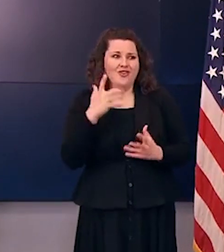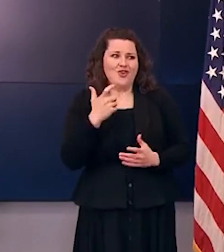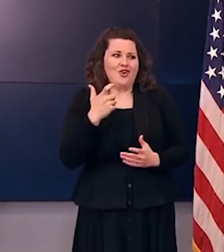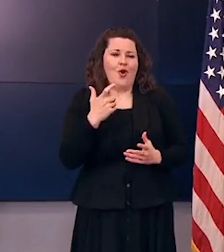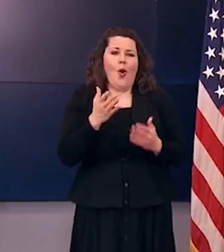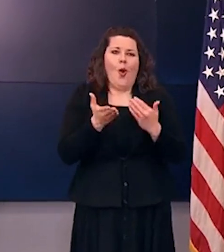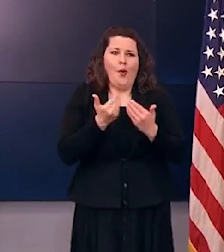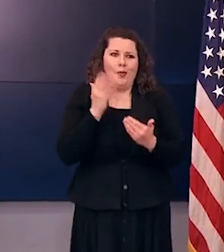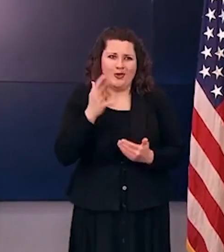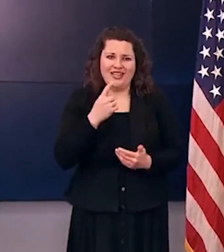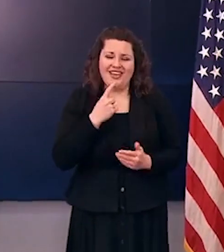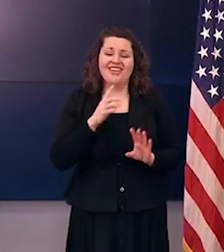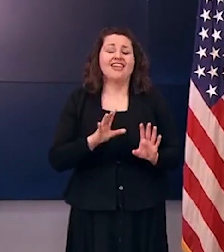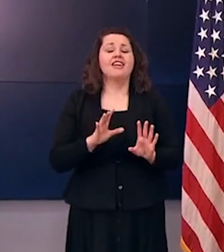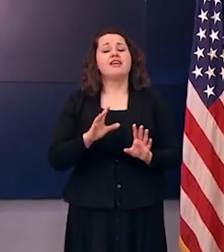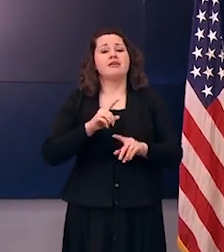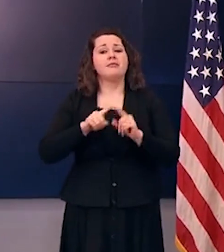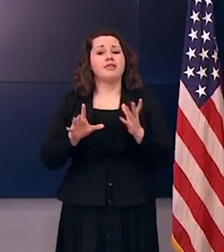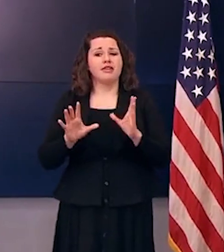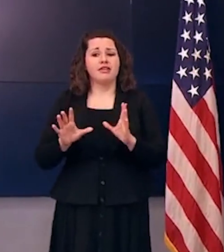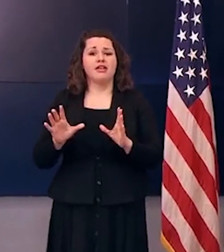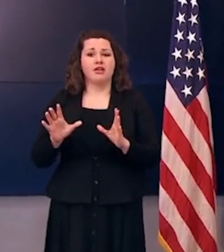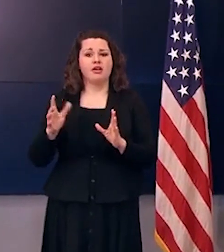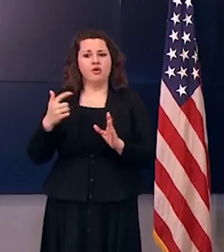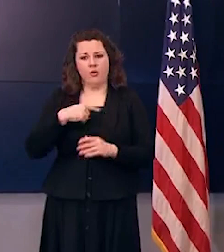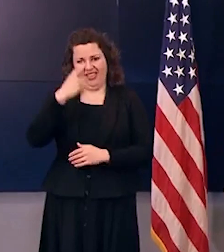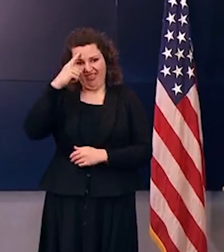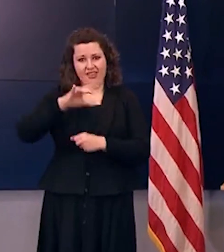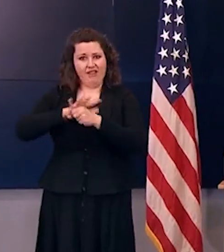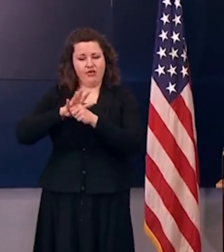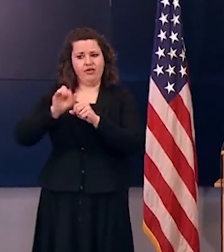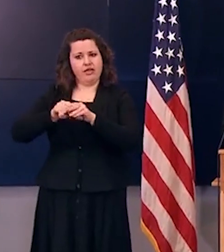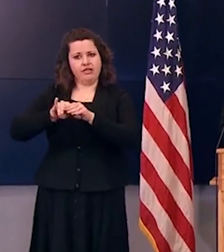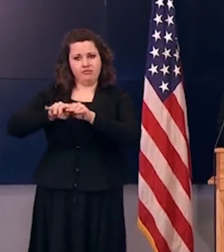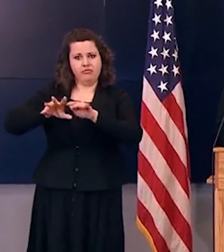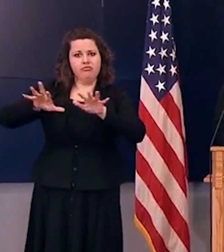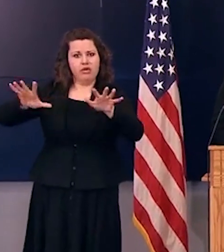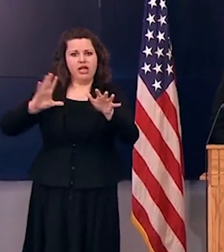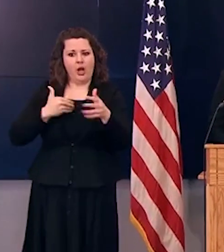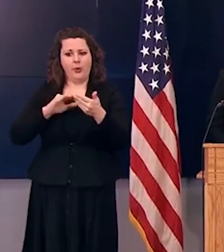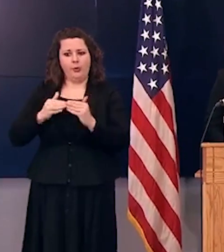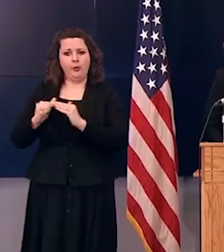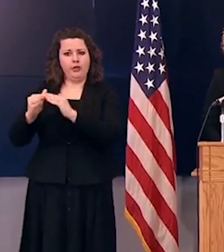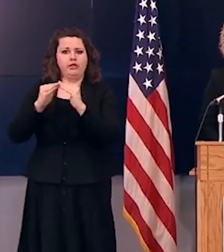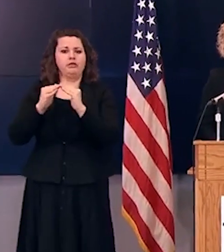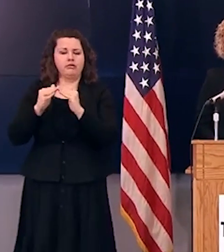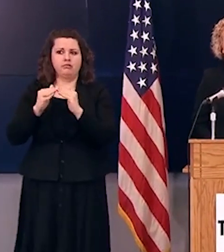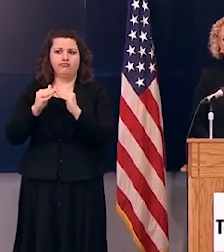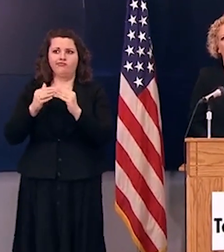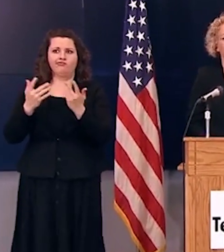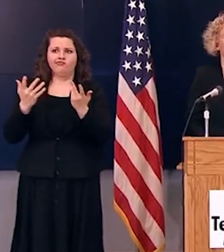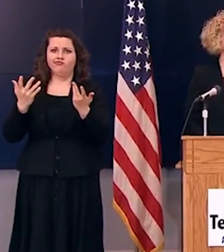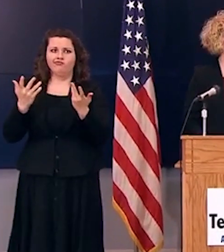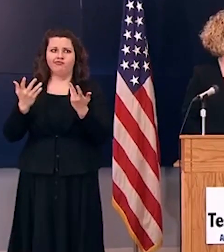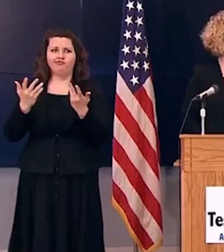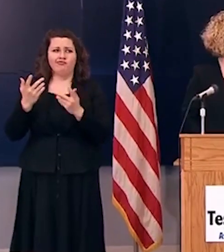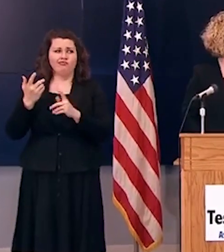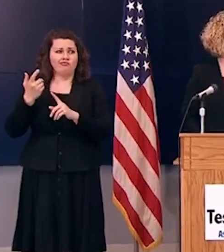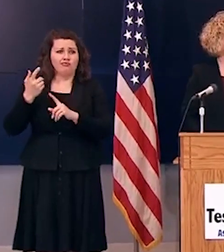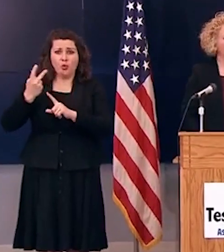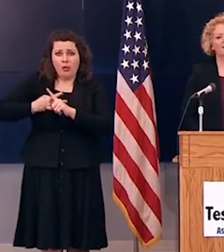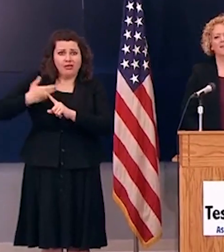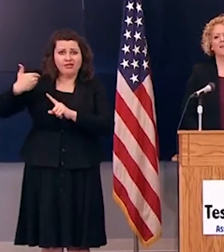about to say, which is that, we think that the virus has been spreading in our communities now for a couple of